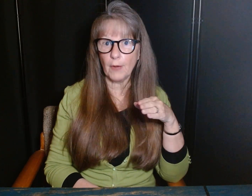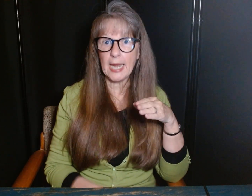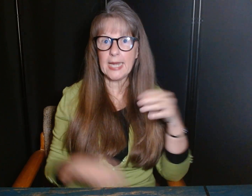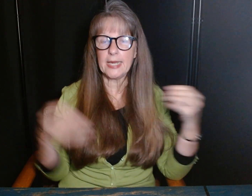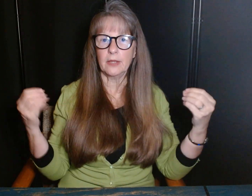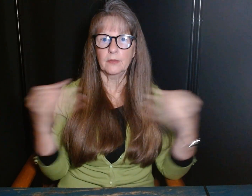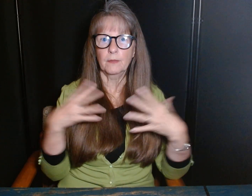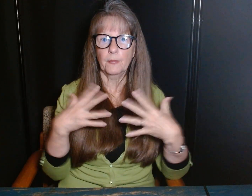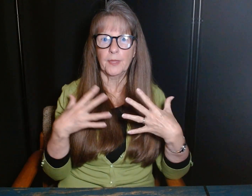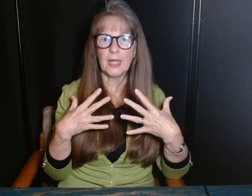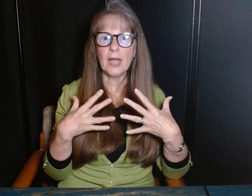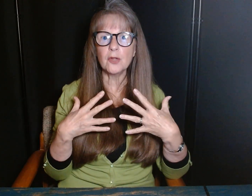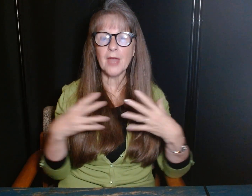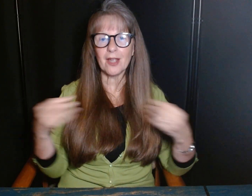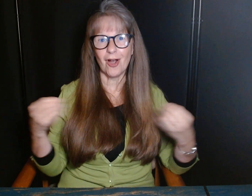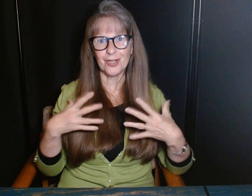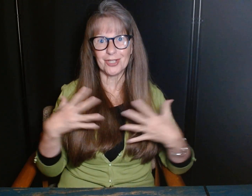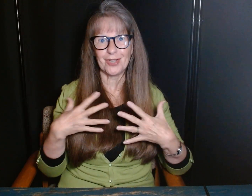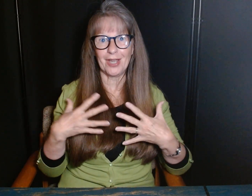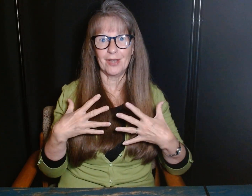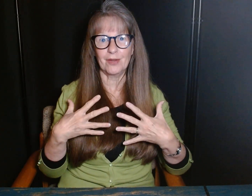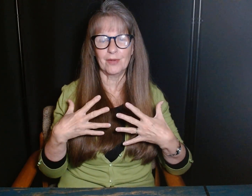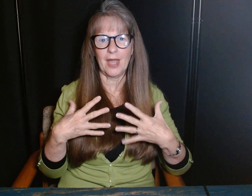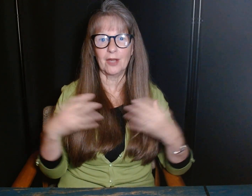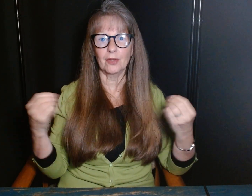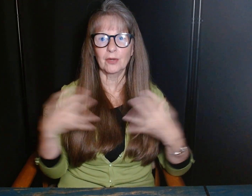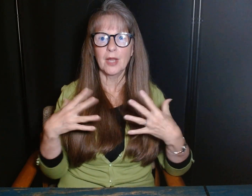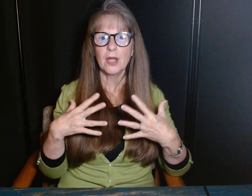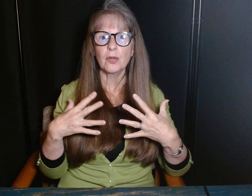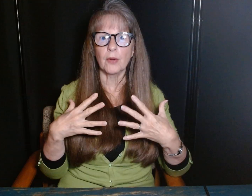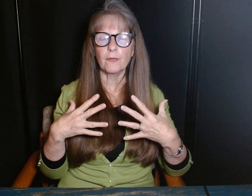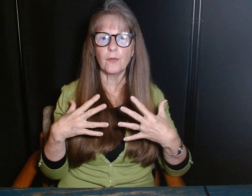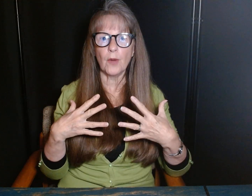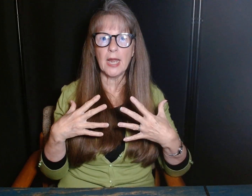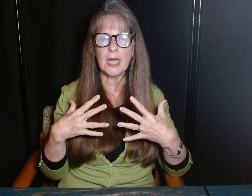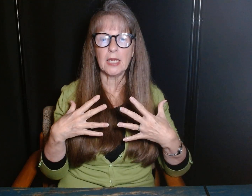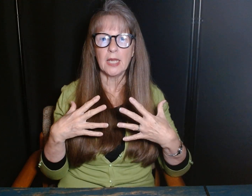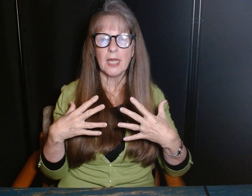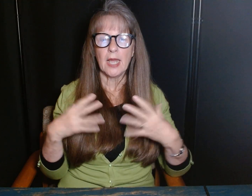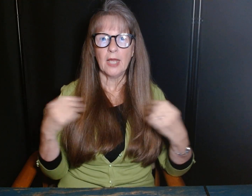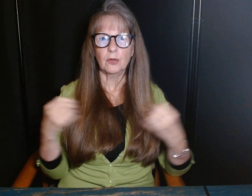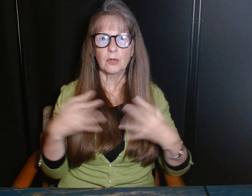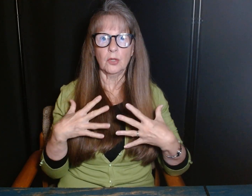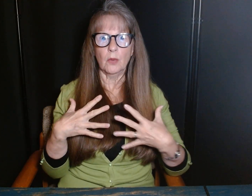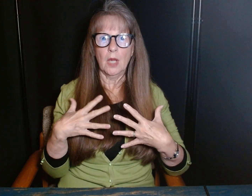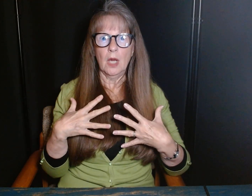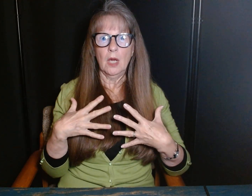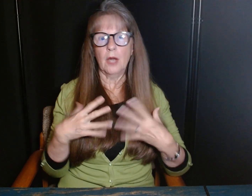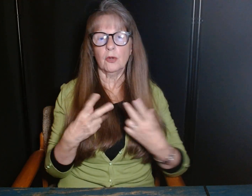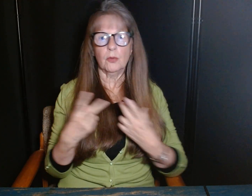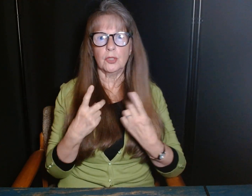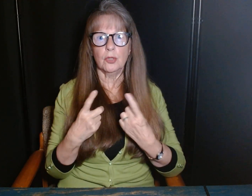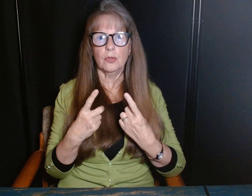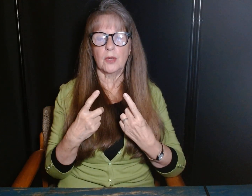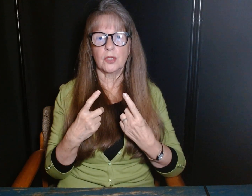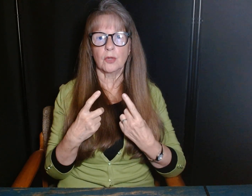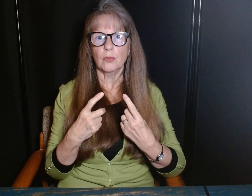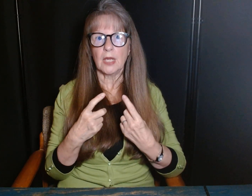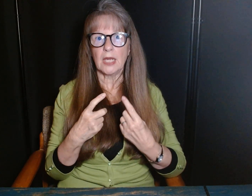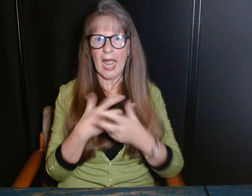Afraid. I knew that caused anger. You're afraid, and you're going, I don't know what to do, and so you get